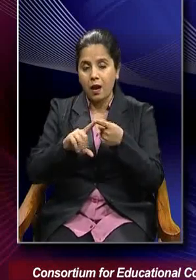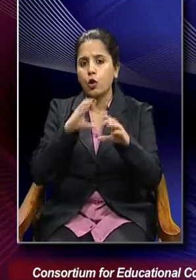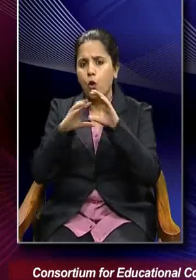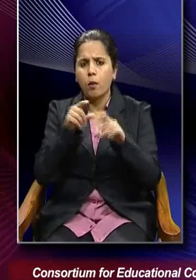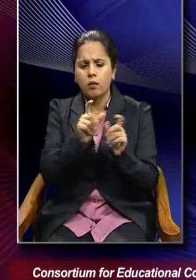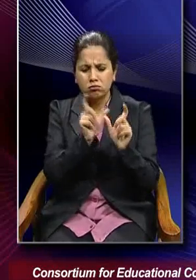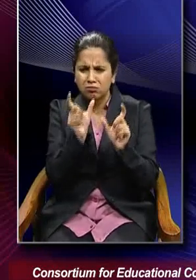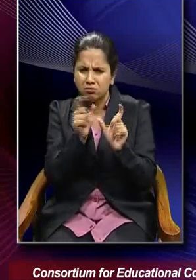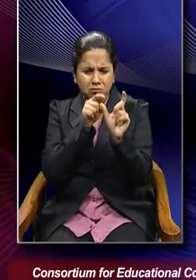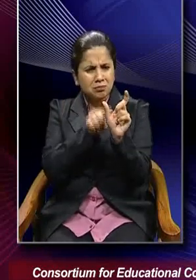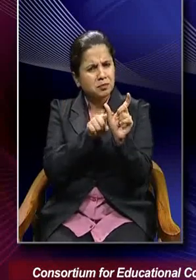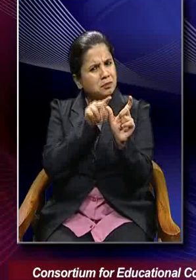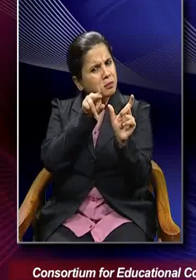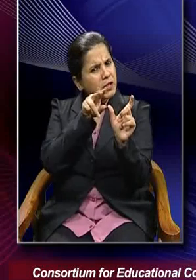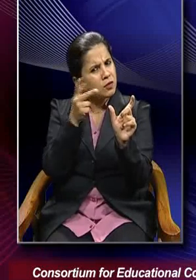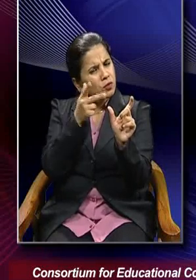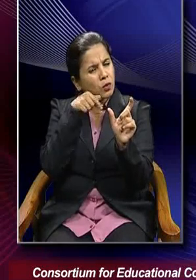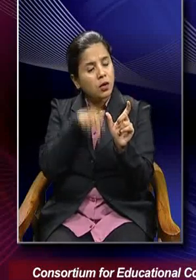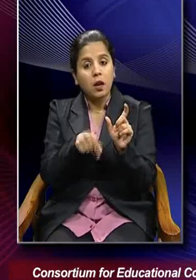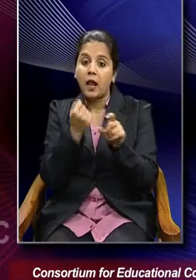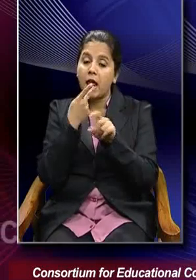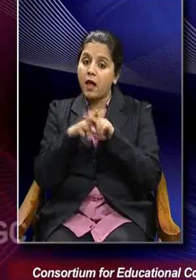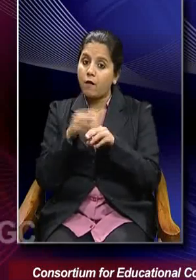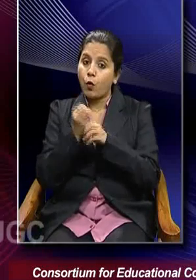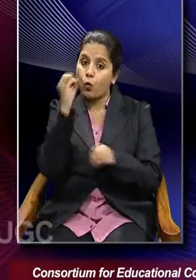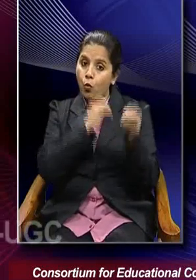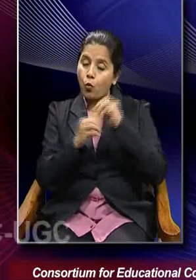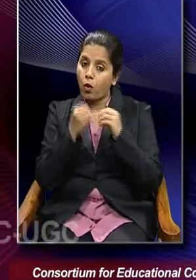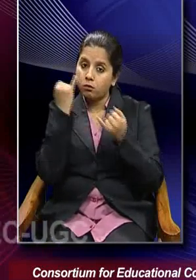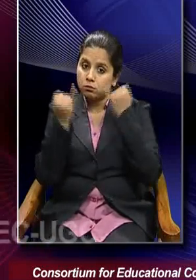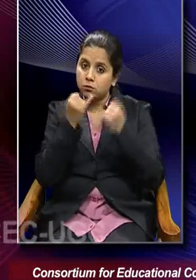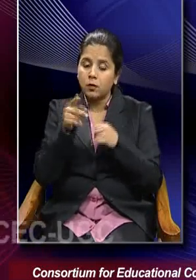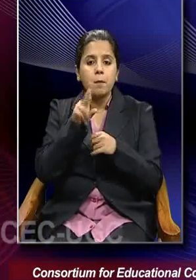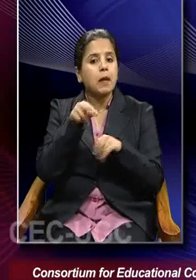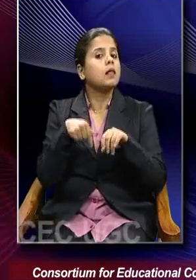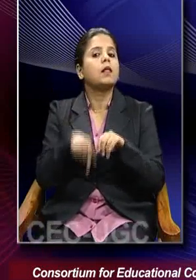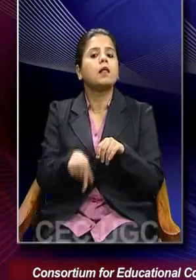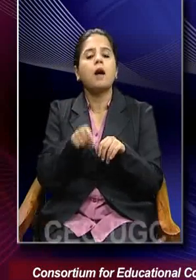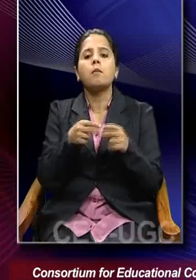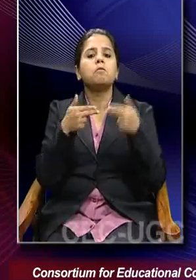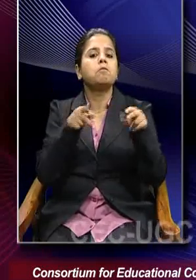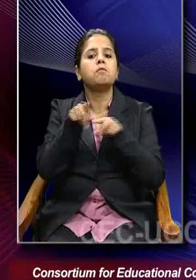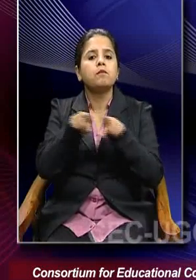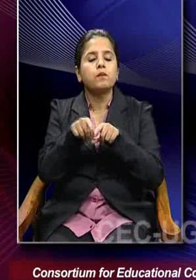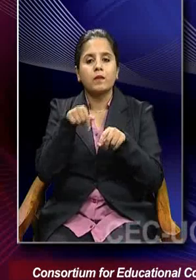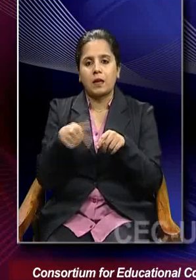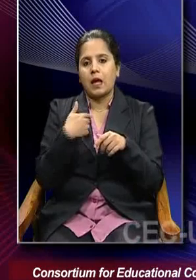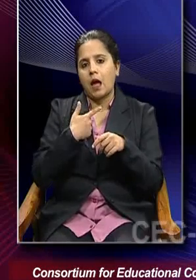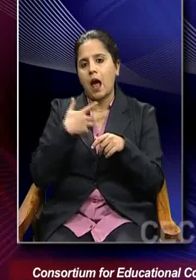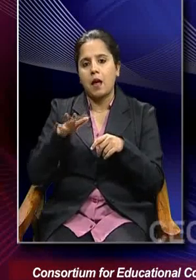telecommunications. Now, when we go by popular Google search, telecommunications implies